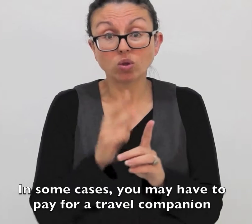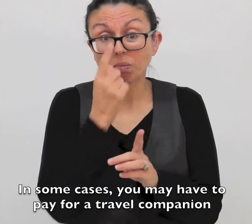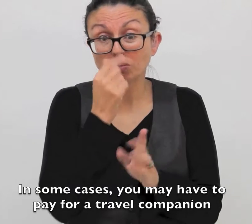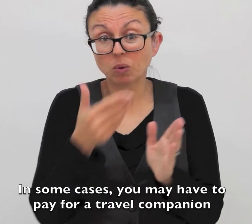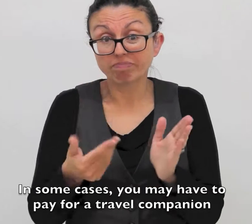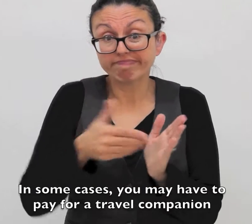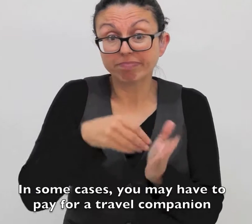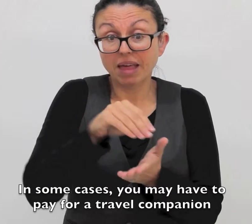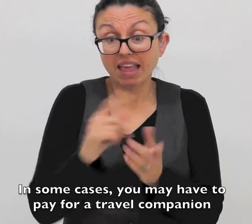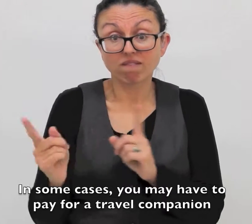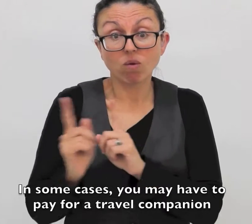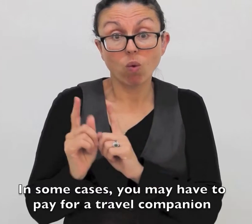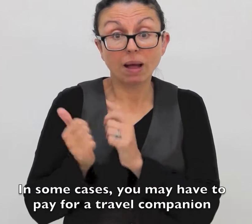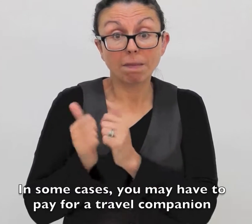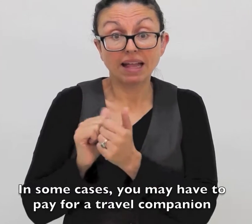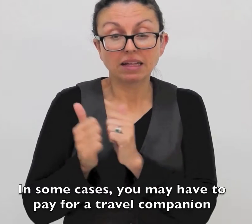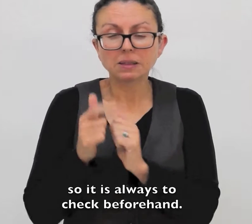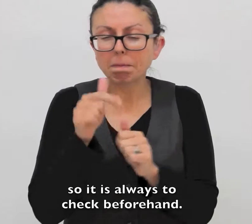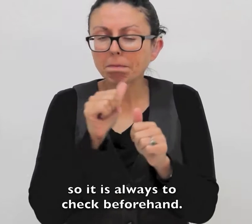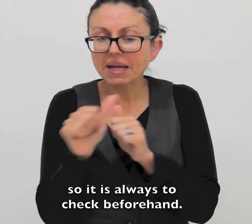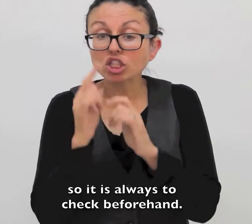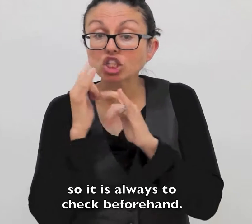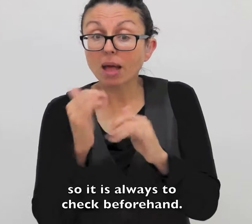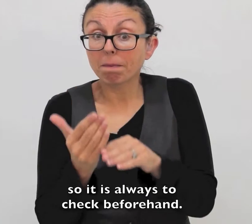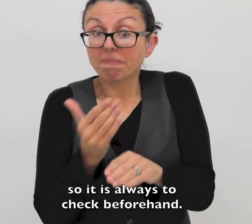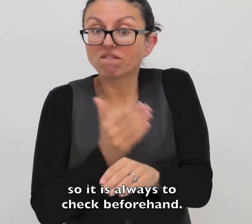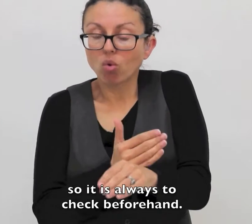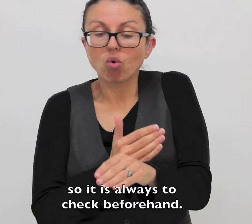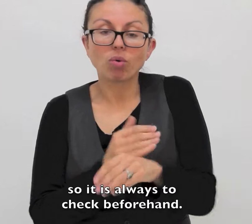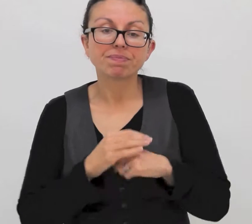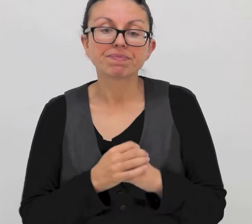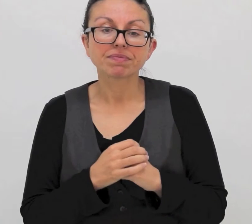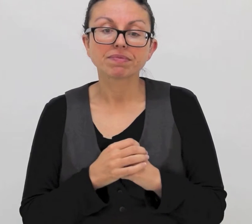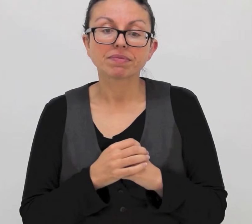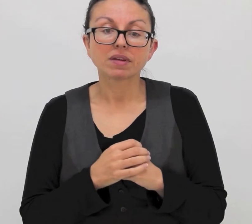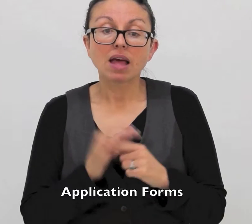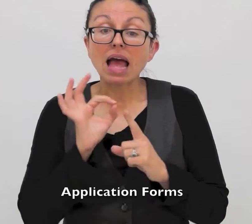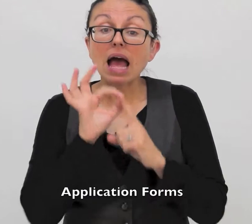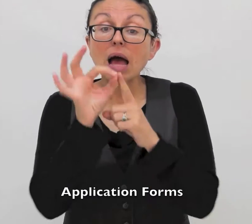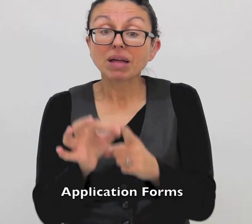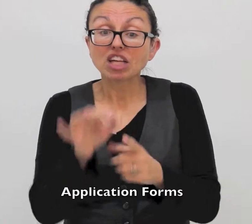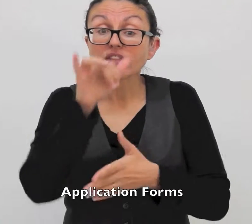you may have to pay for a travel companion. So it is always best to check